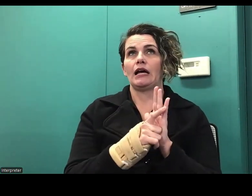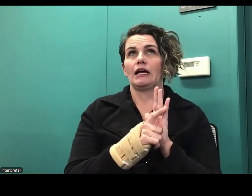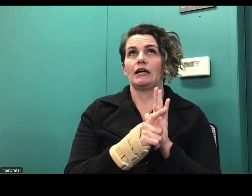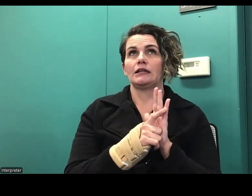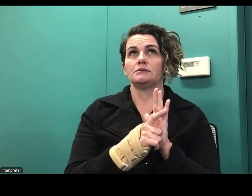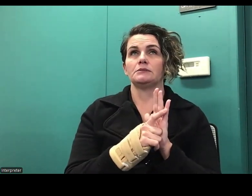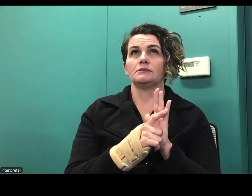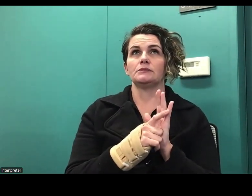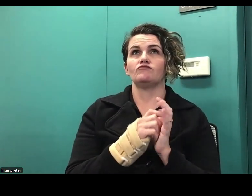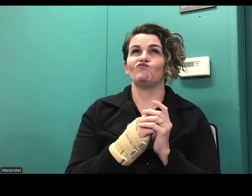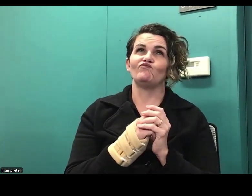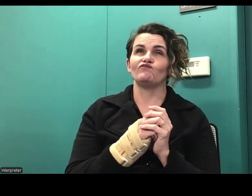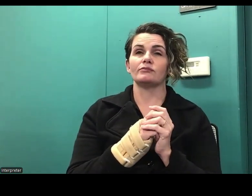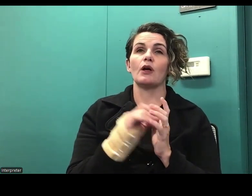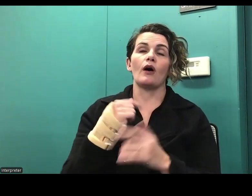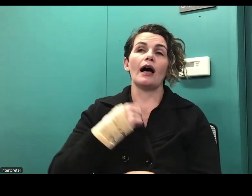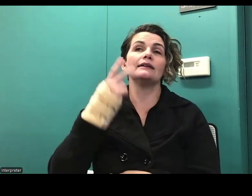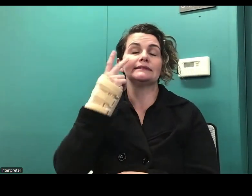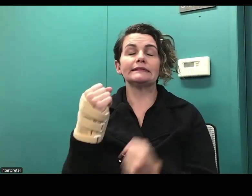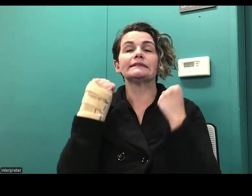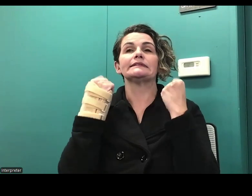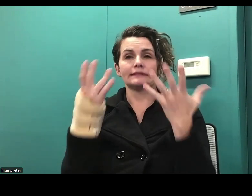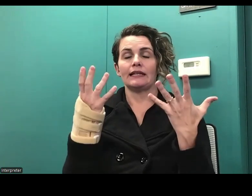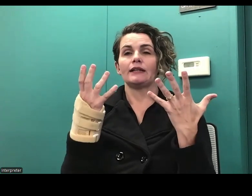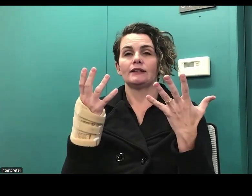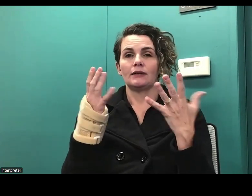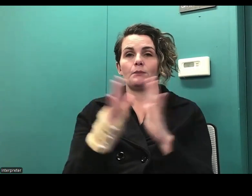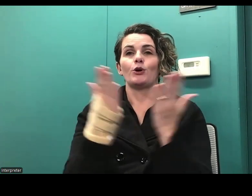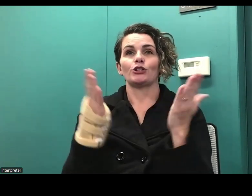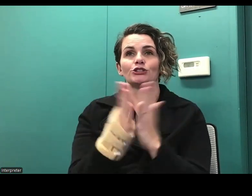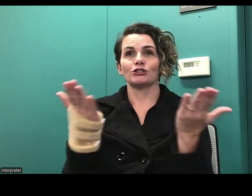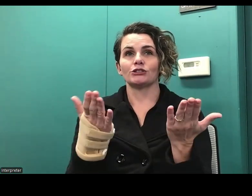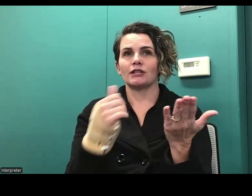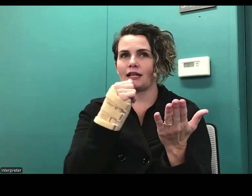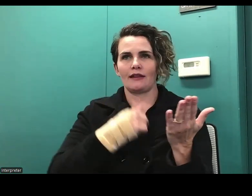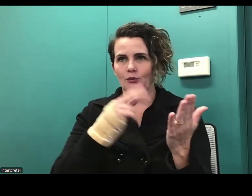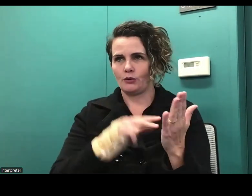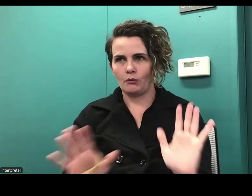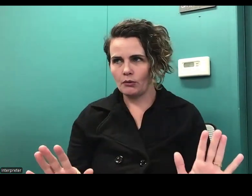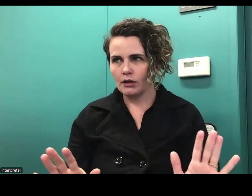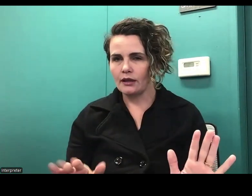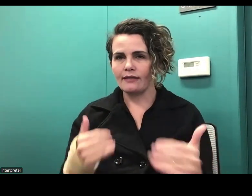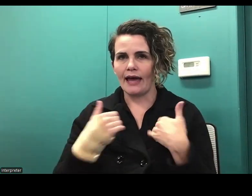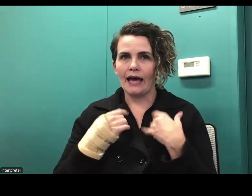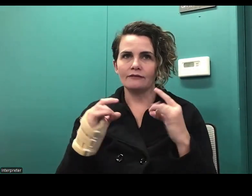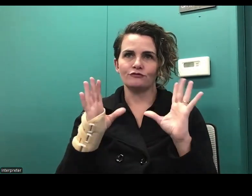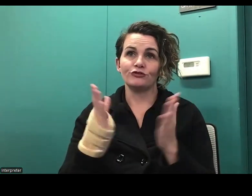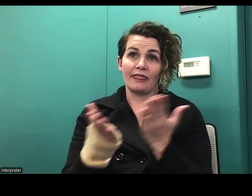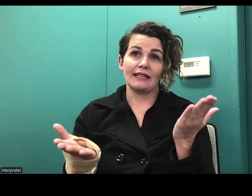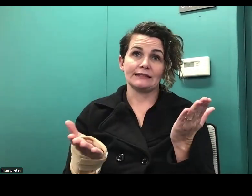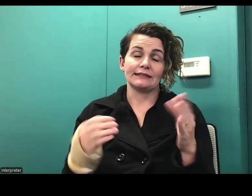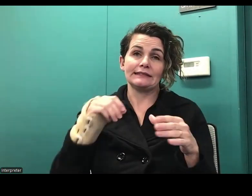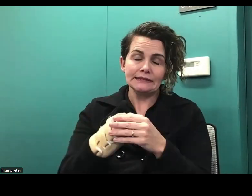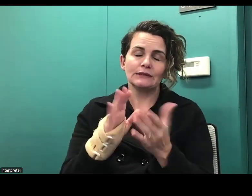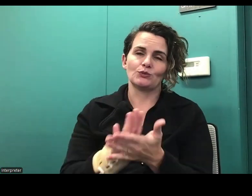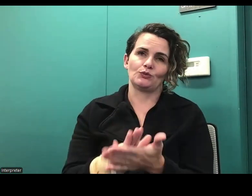But if, like, I've seen plenty of heterosexual books, not that I read them, that have naughty things.